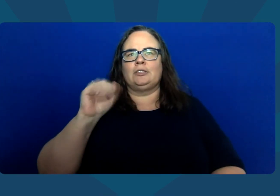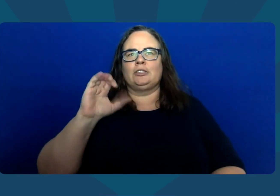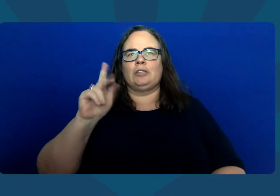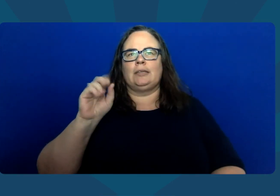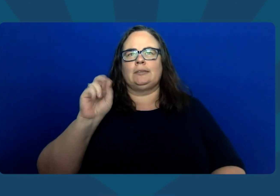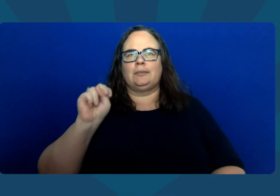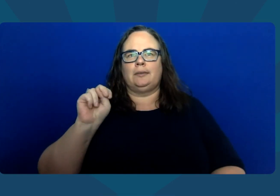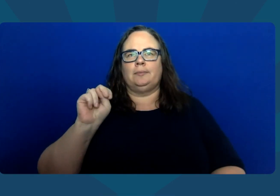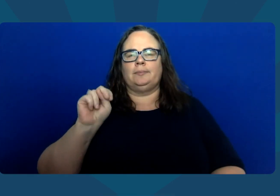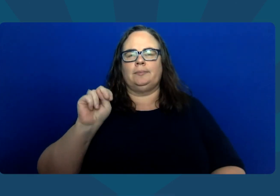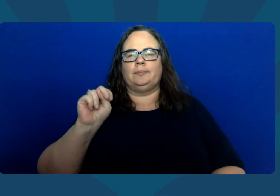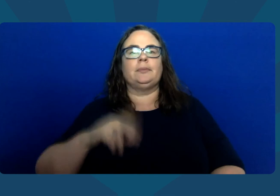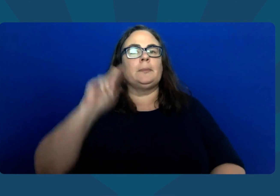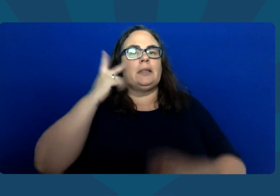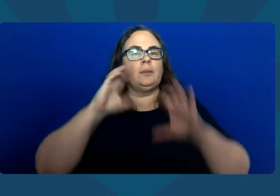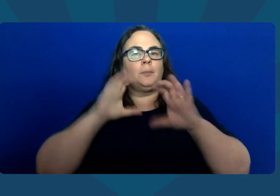Jana Jackson.